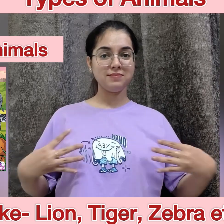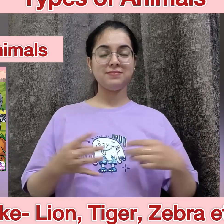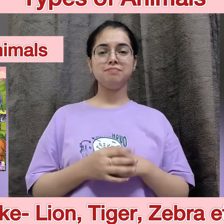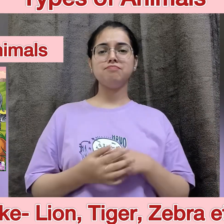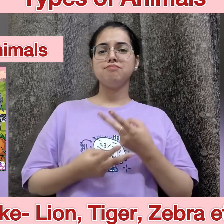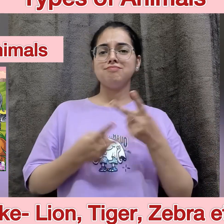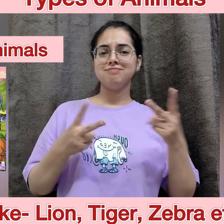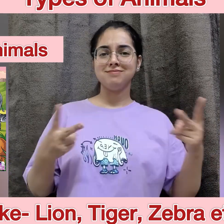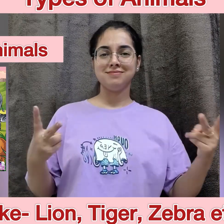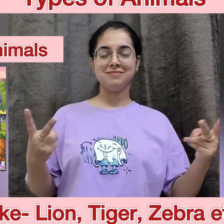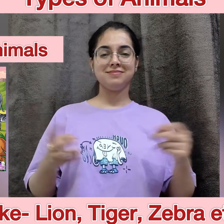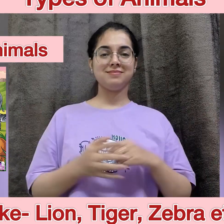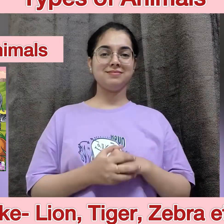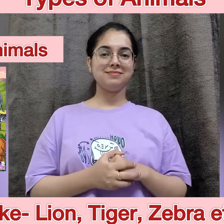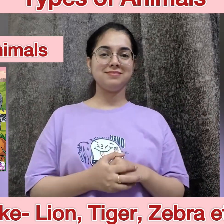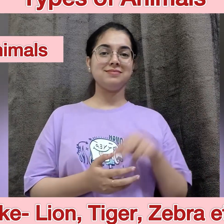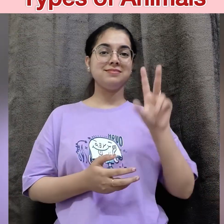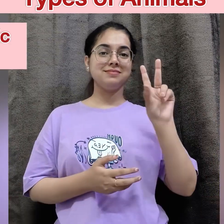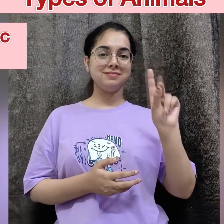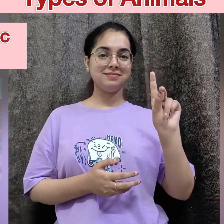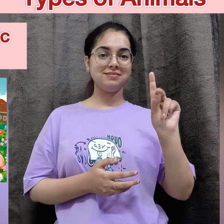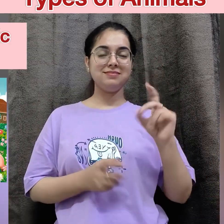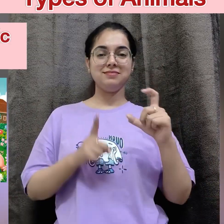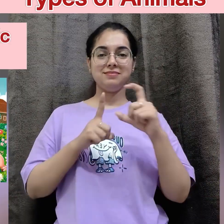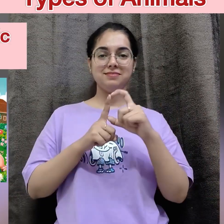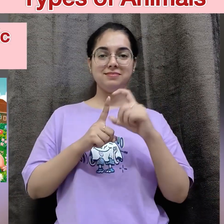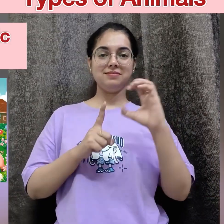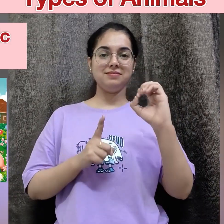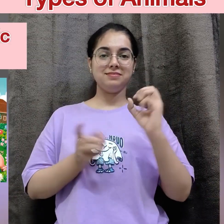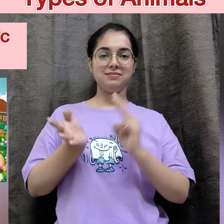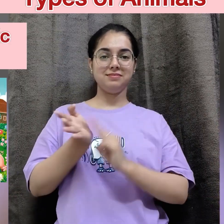zebra, etc. Second,